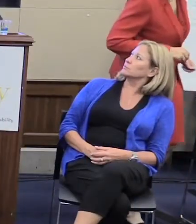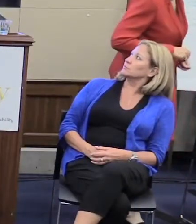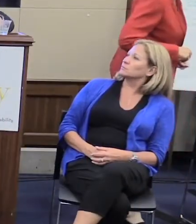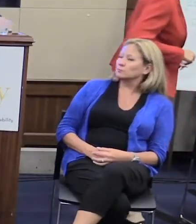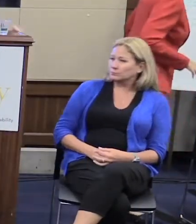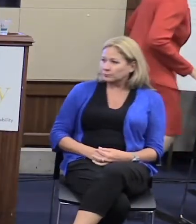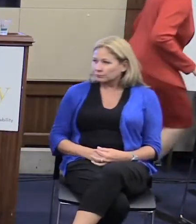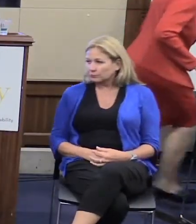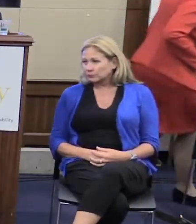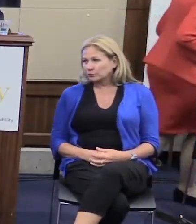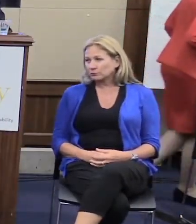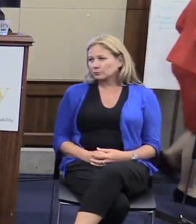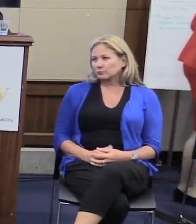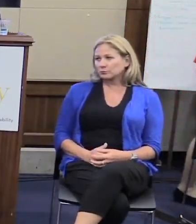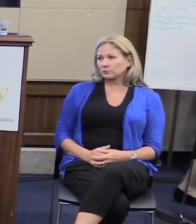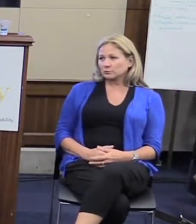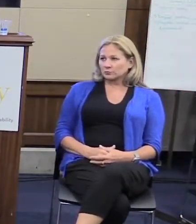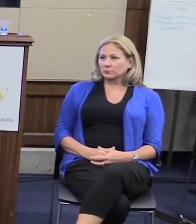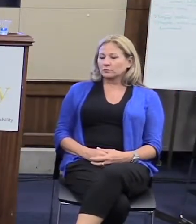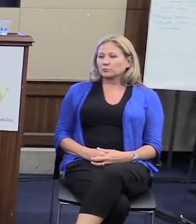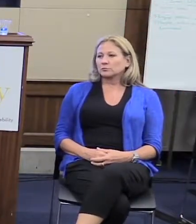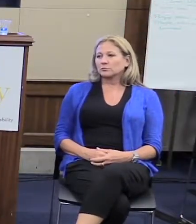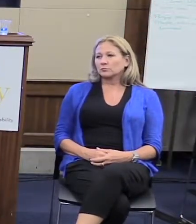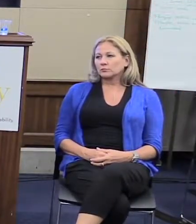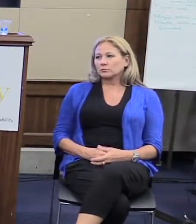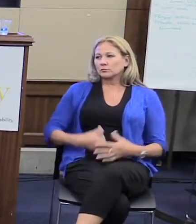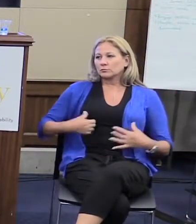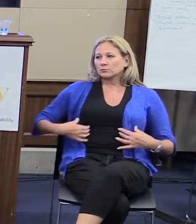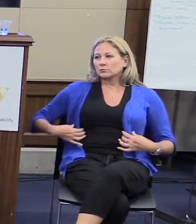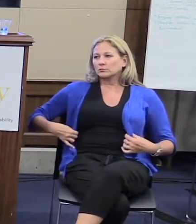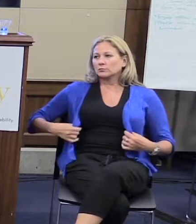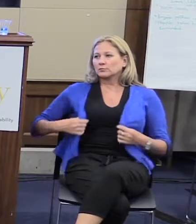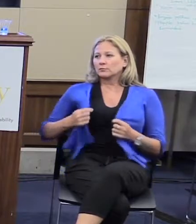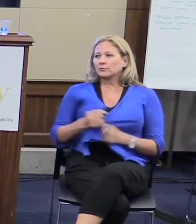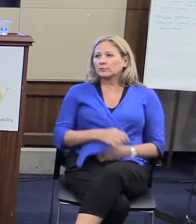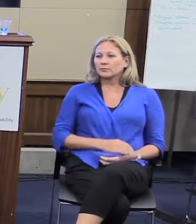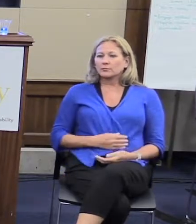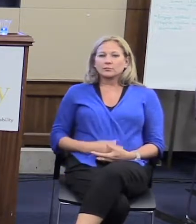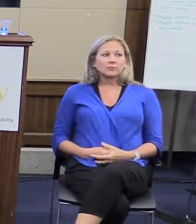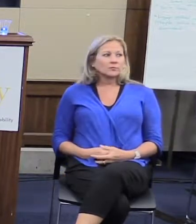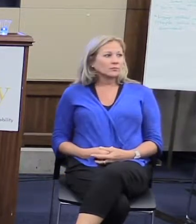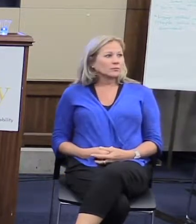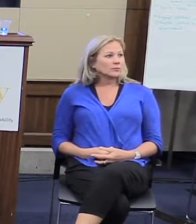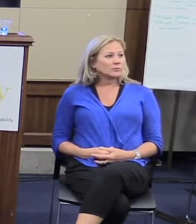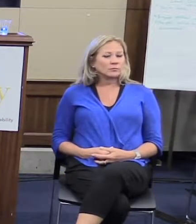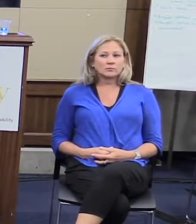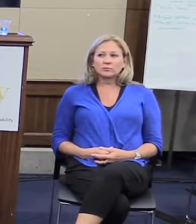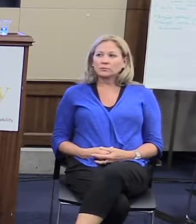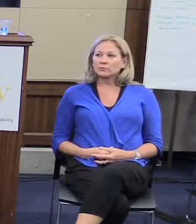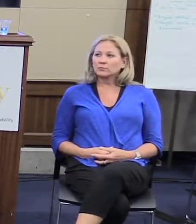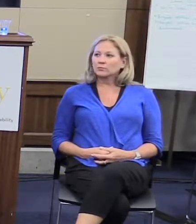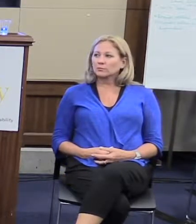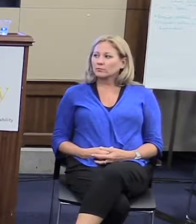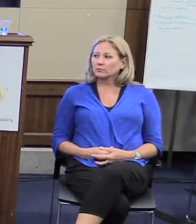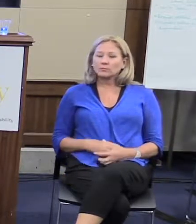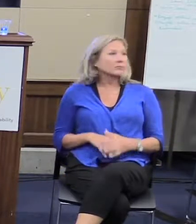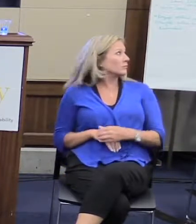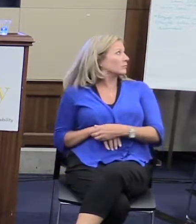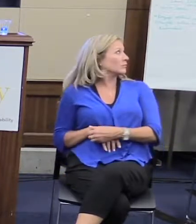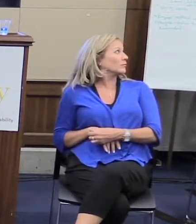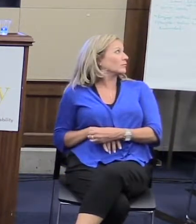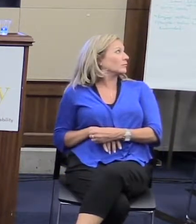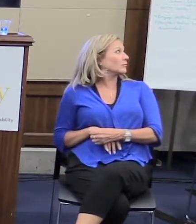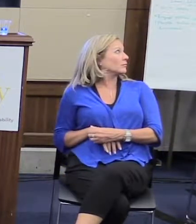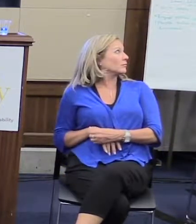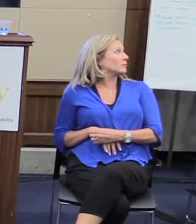it? Get my steps in. Got to do everything around here? No, wait a minute. Larry has a job opening. You're hiring.